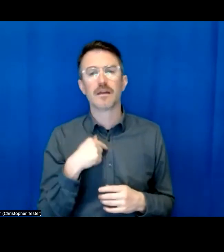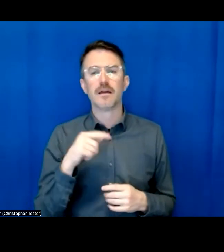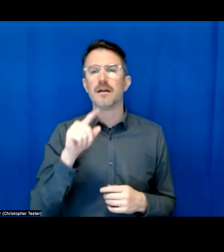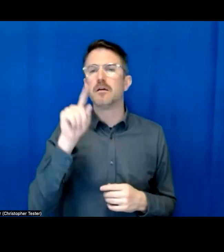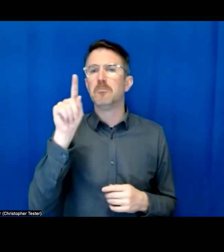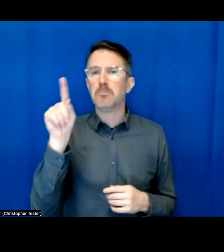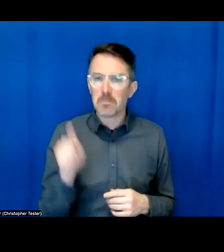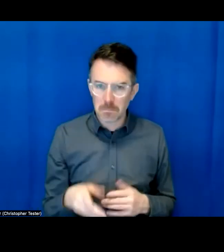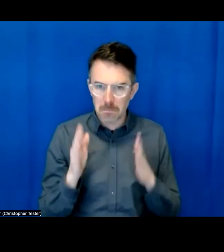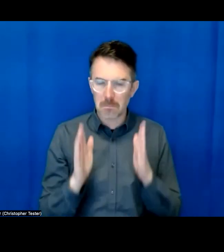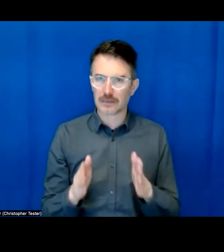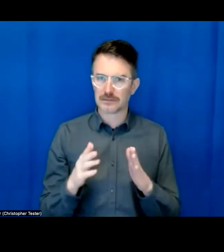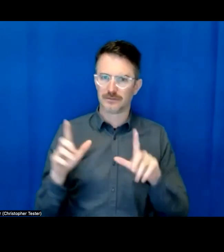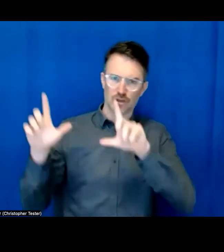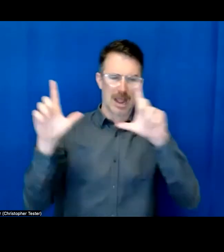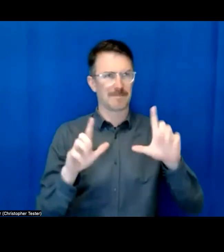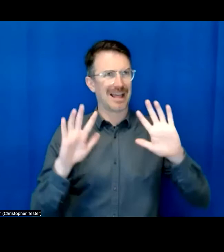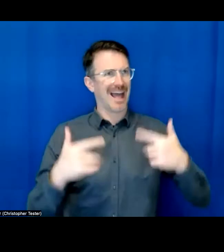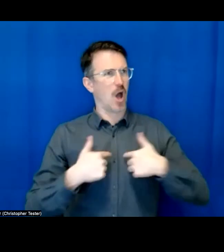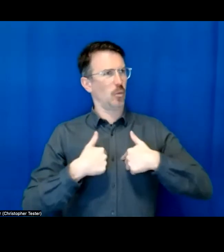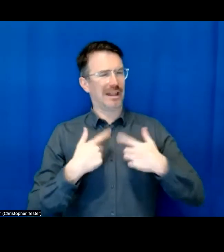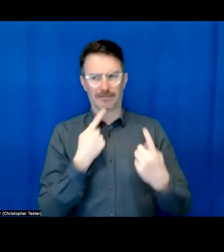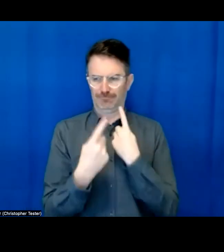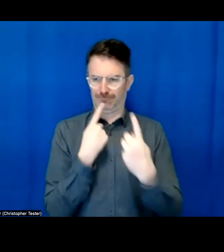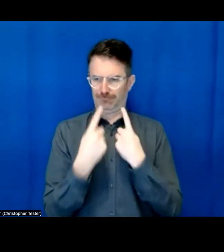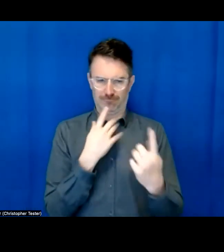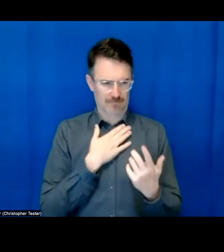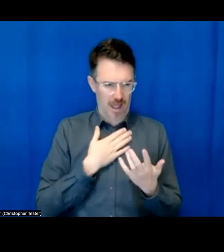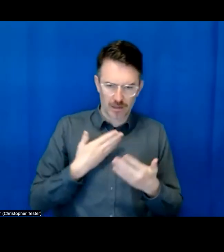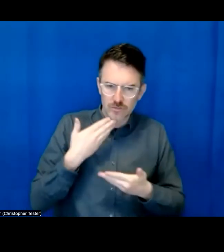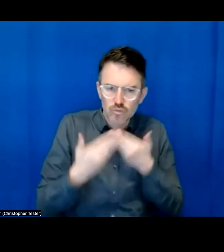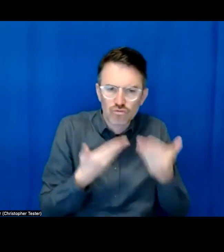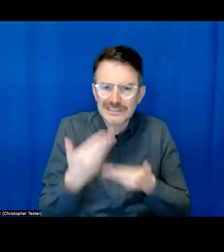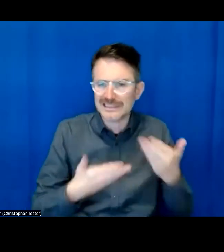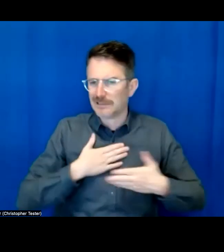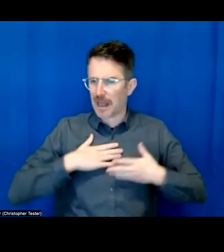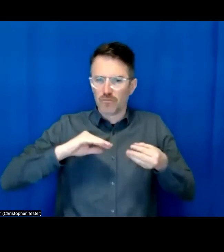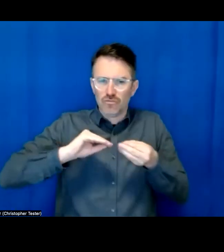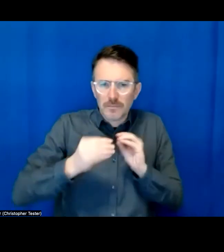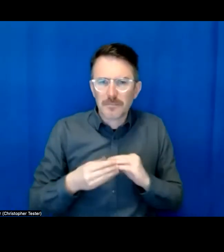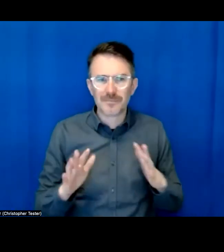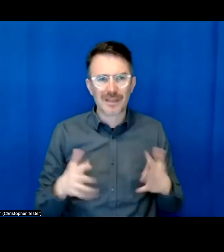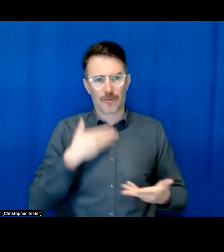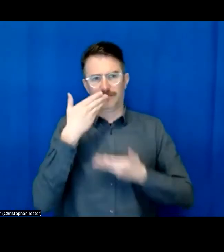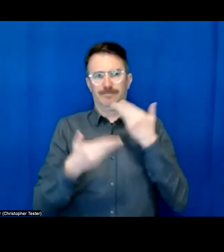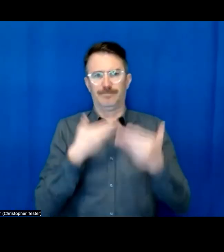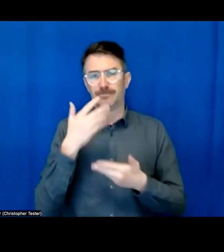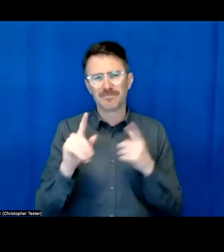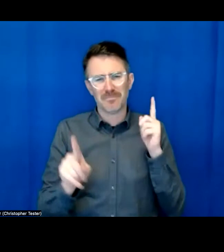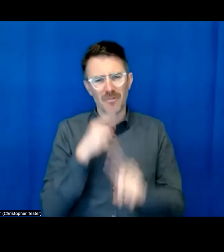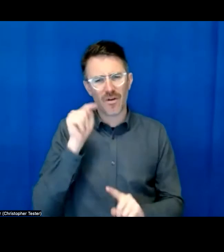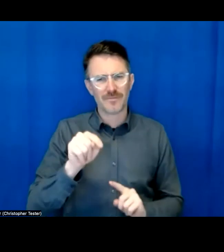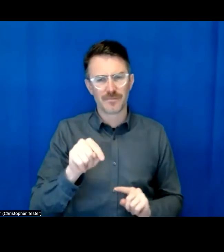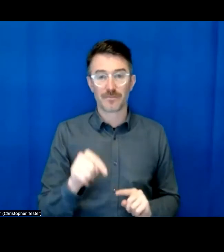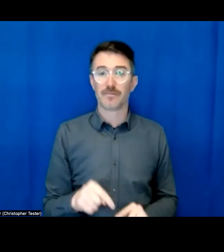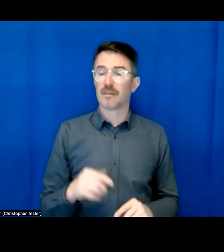narratives. And that is where we are collecting evidences from the ground. We are conducting several meetings, workshops like this, having